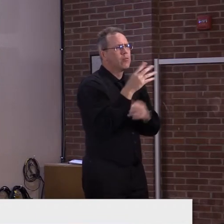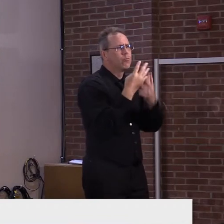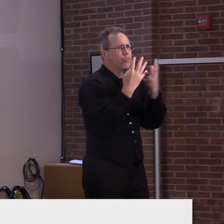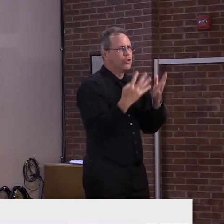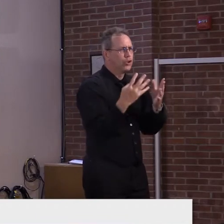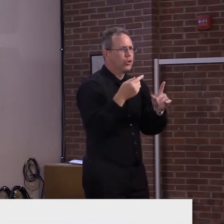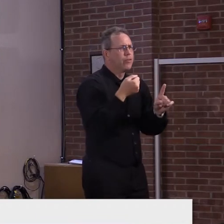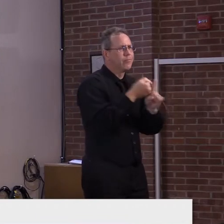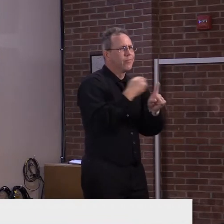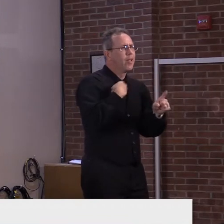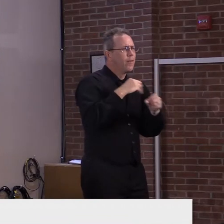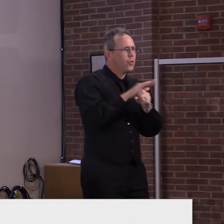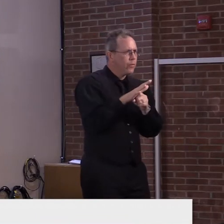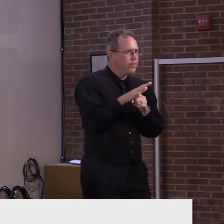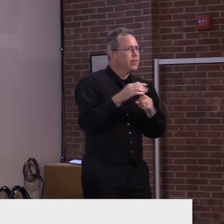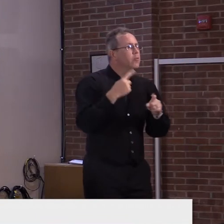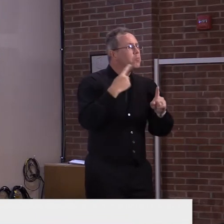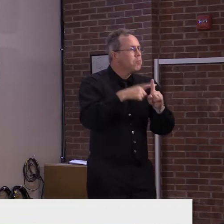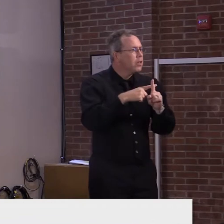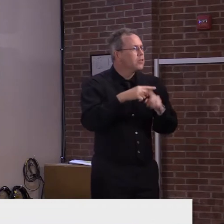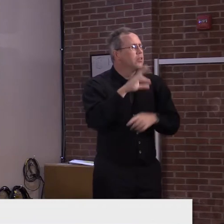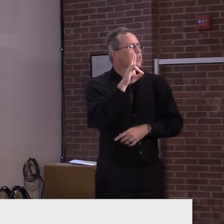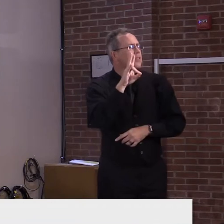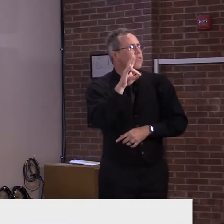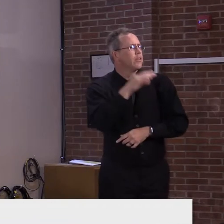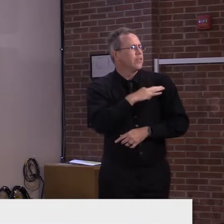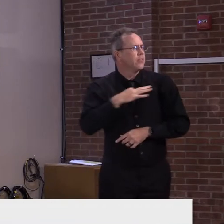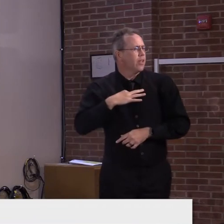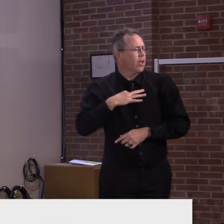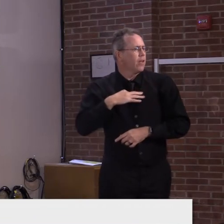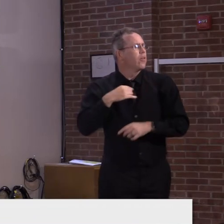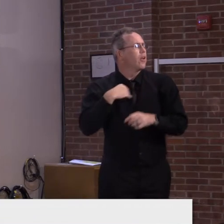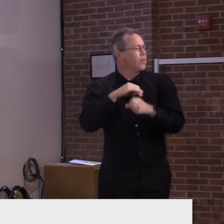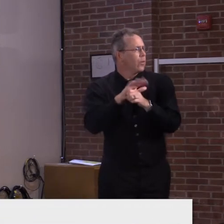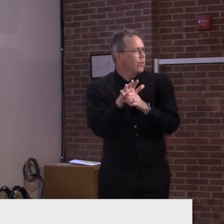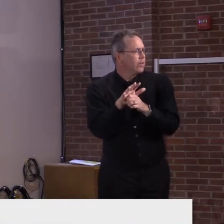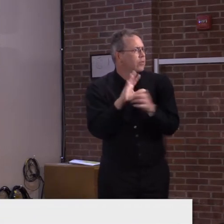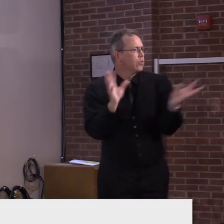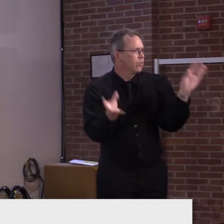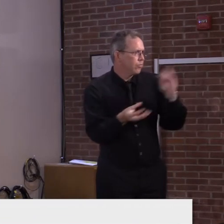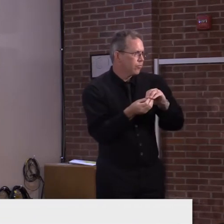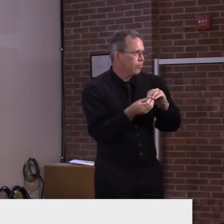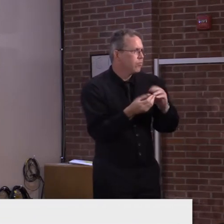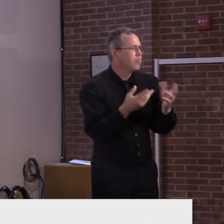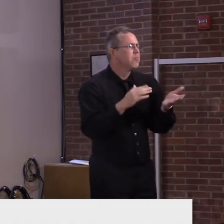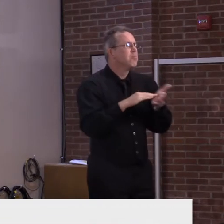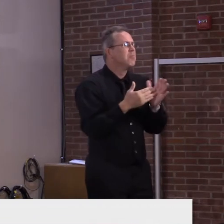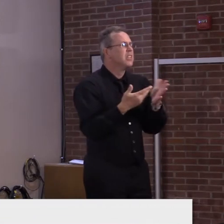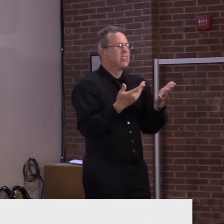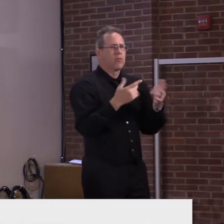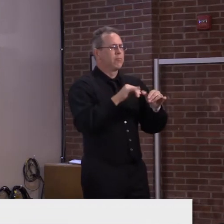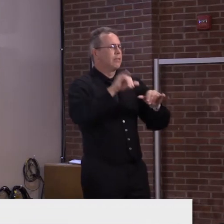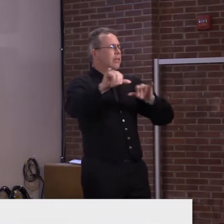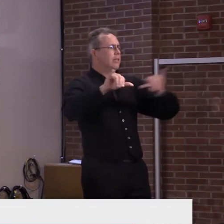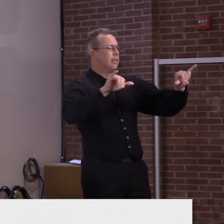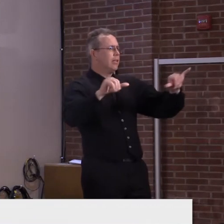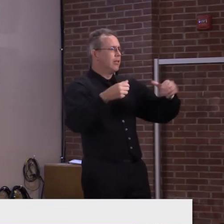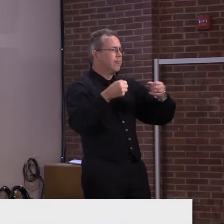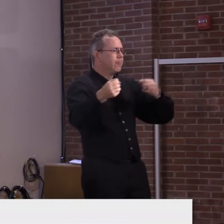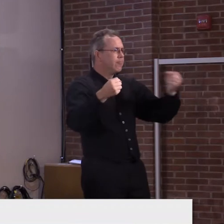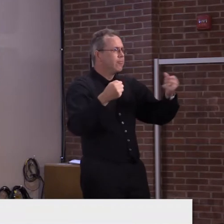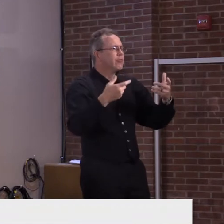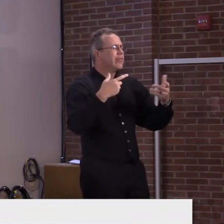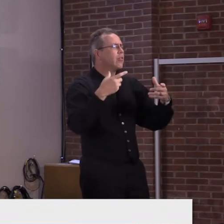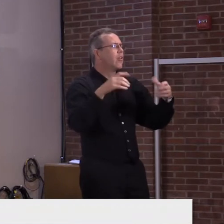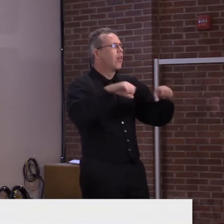7 staff who are COVID positive. The facility is on full lockdown pending the results of facility-wide